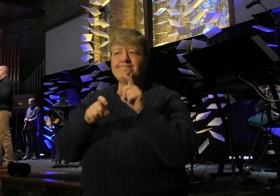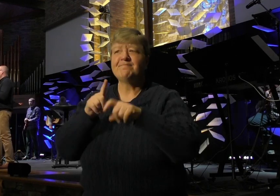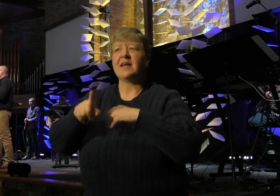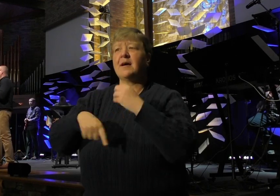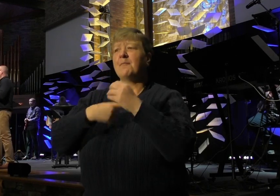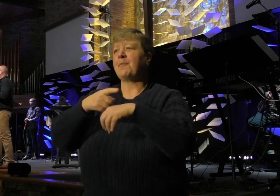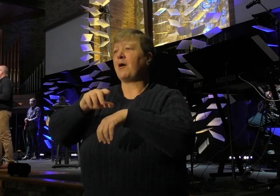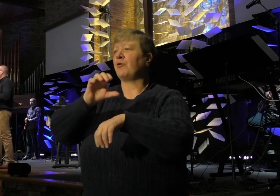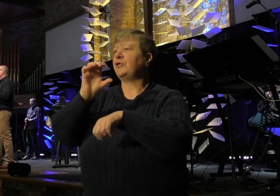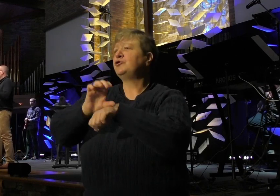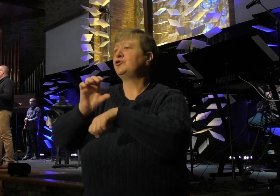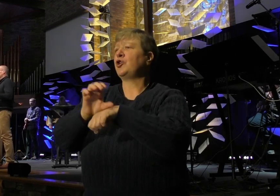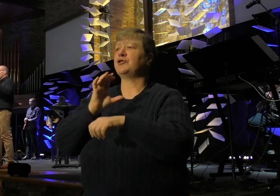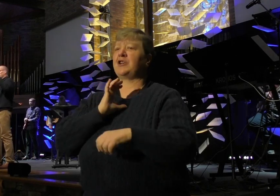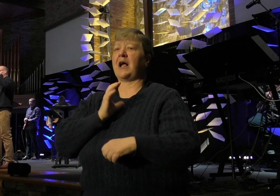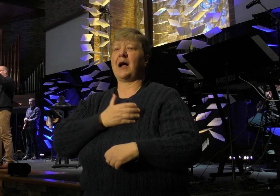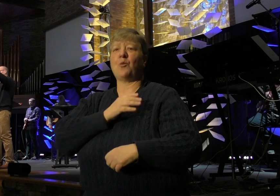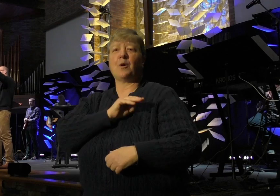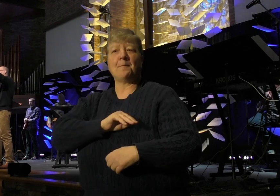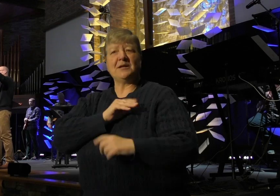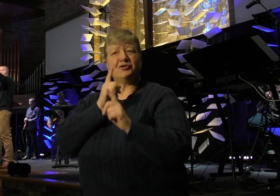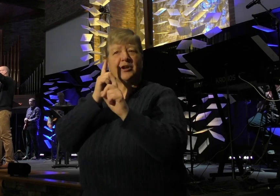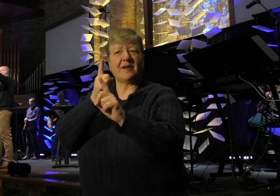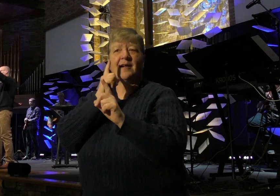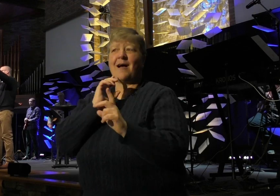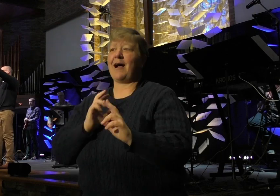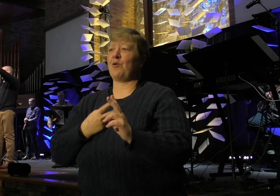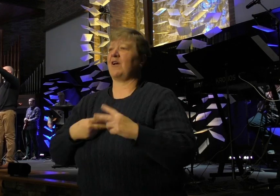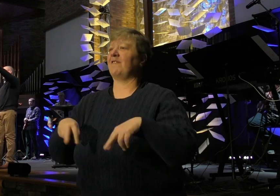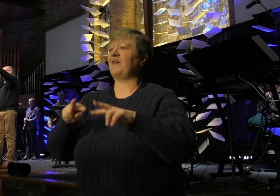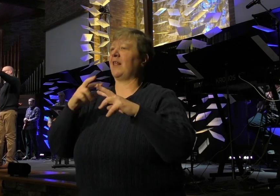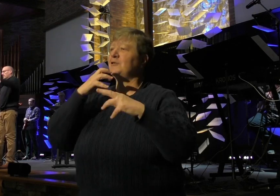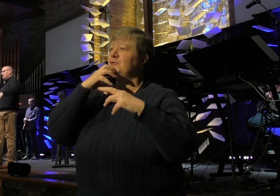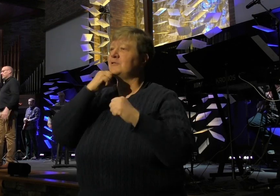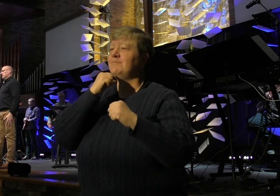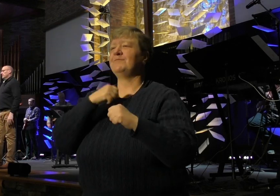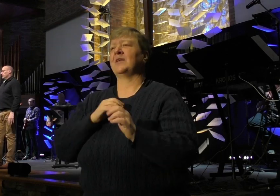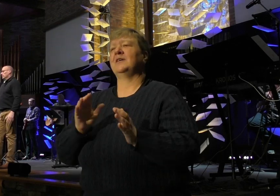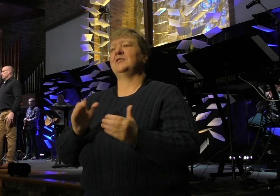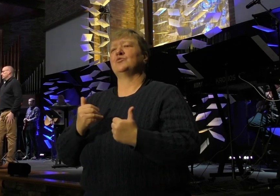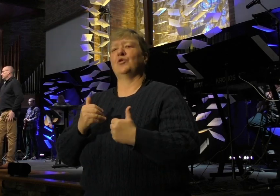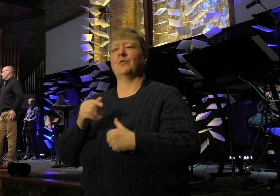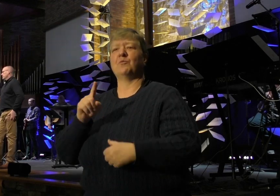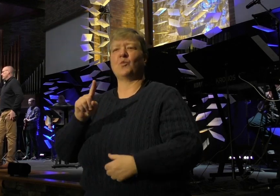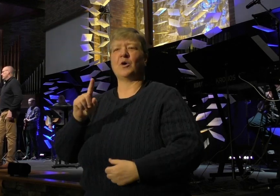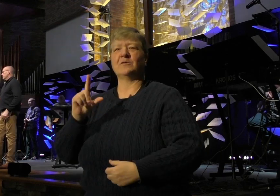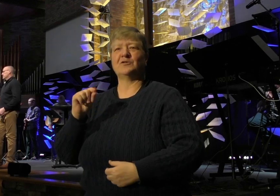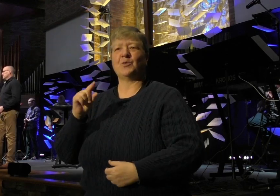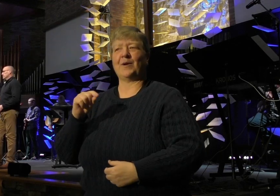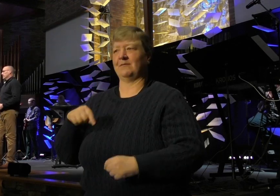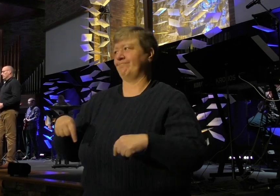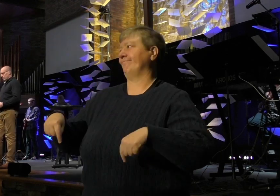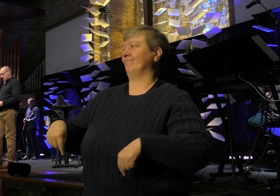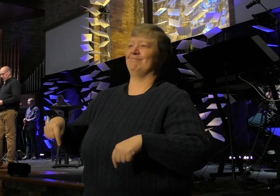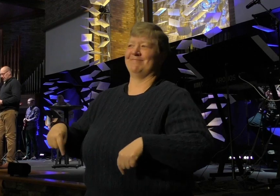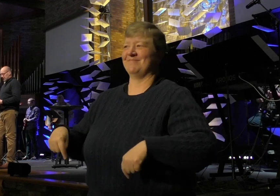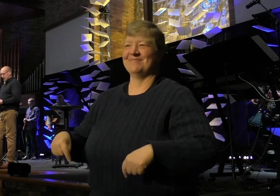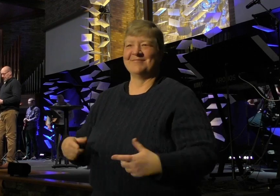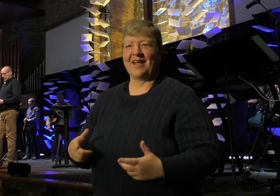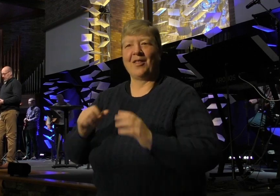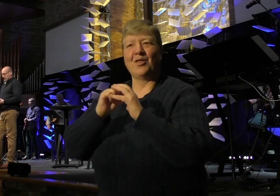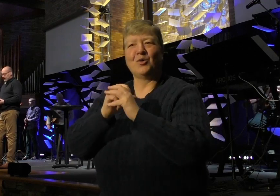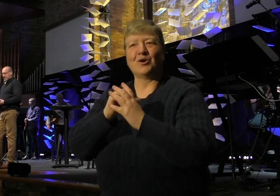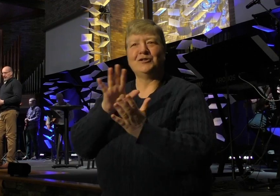church or mission or values, love to talk with you. It's in room 19 and 20, which is just off the worship center here. So I want to encourage you to